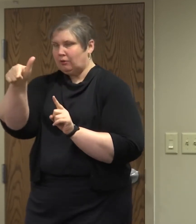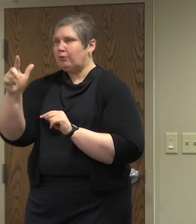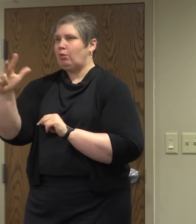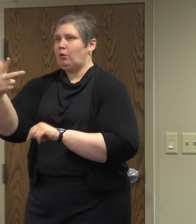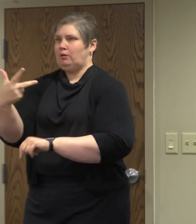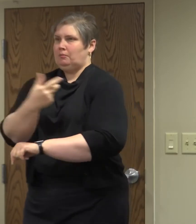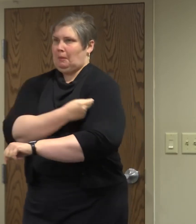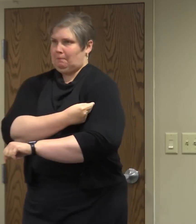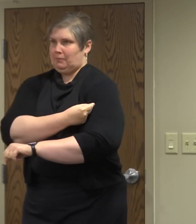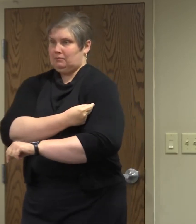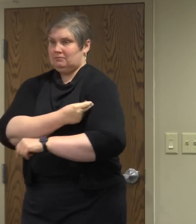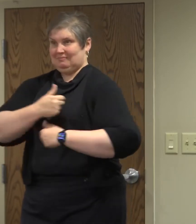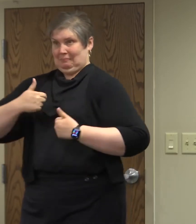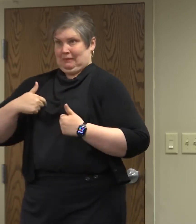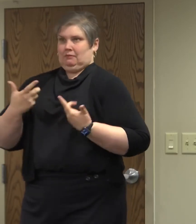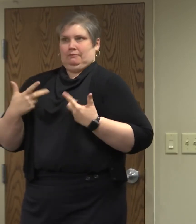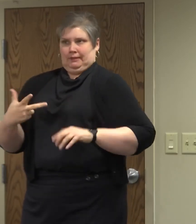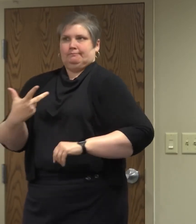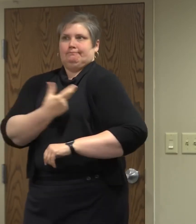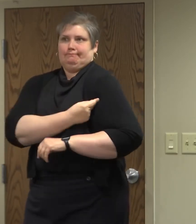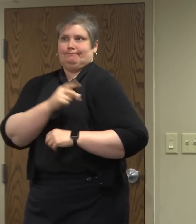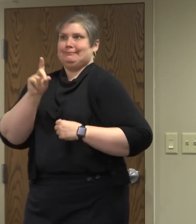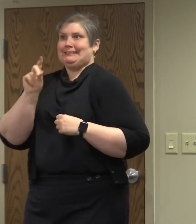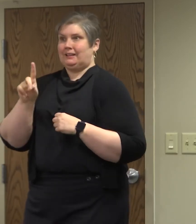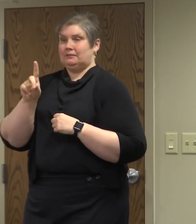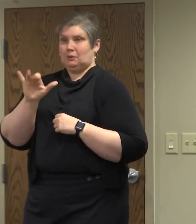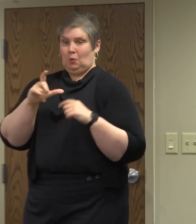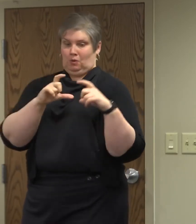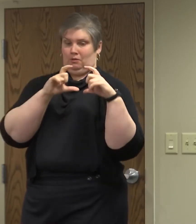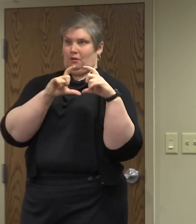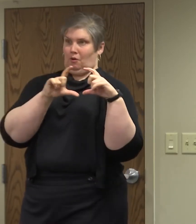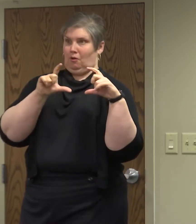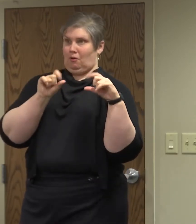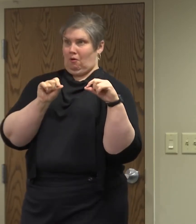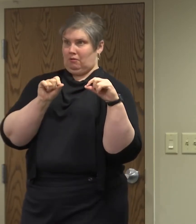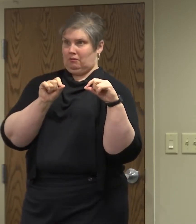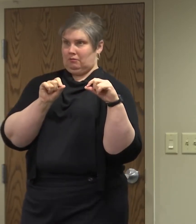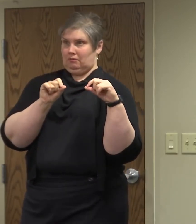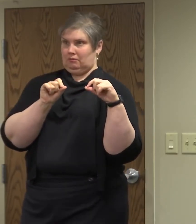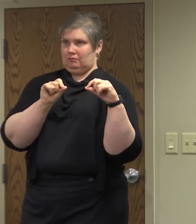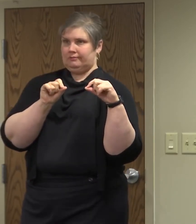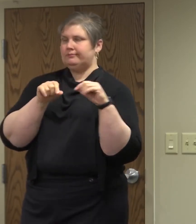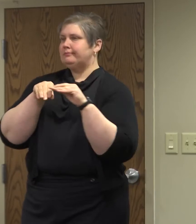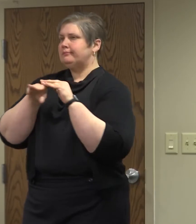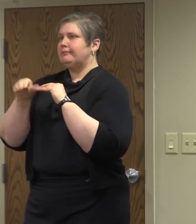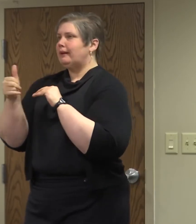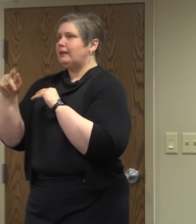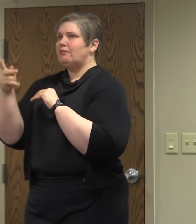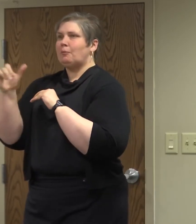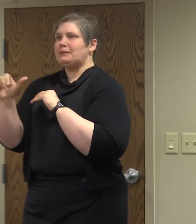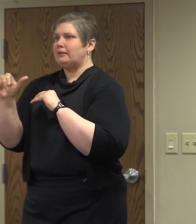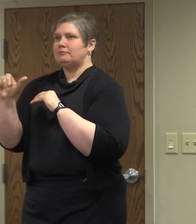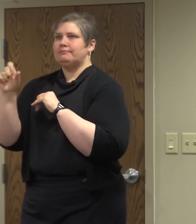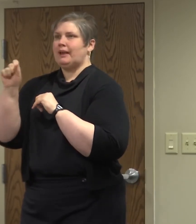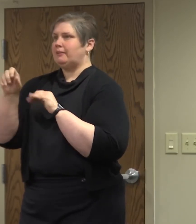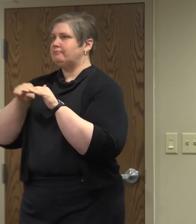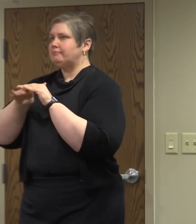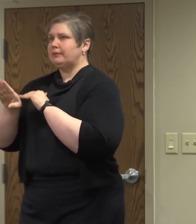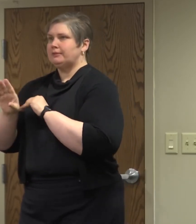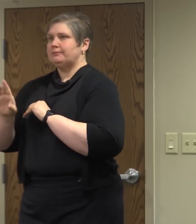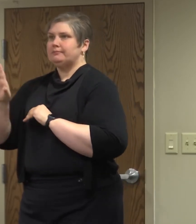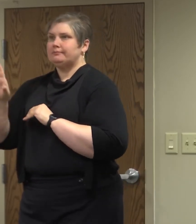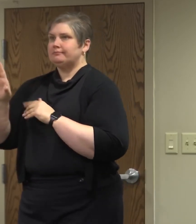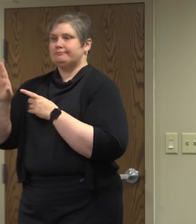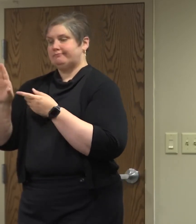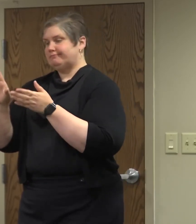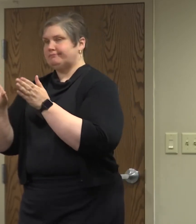with you and go to a pharmacy in the city, and with almost no wait, you can get the booster shot. Who's eligible